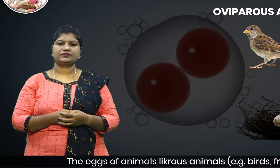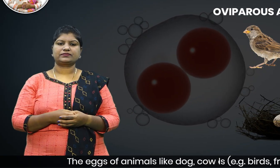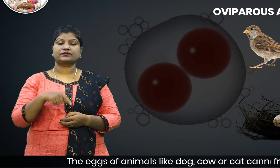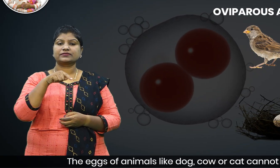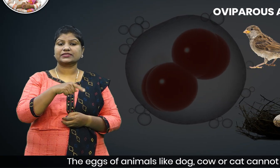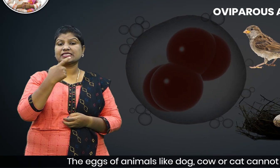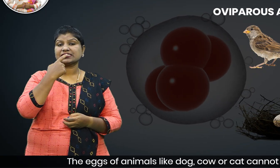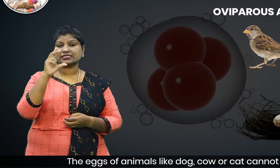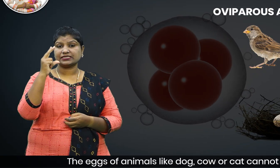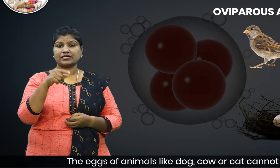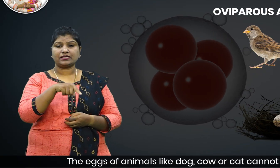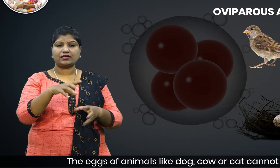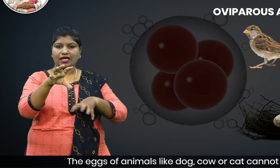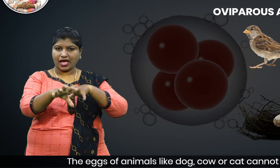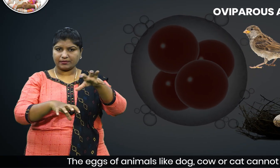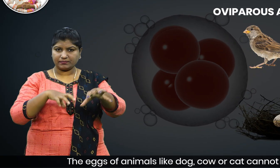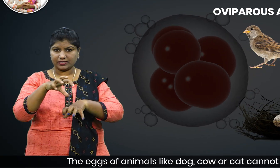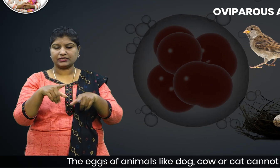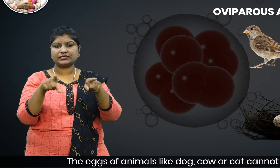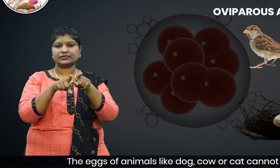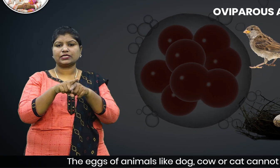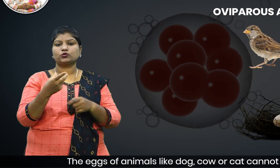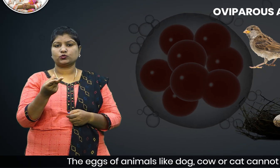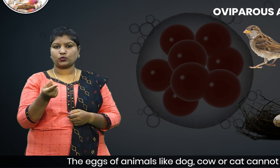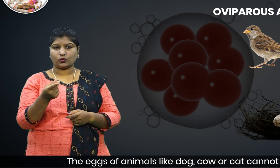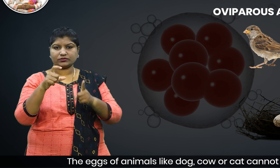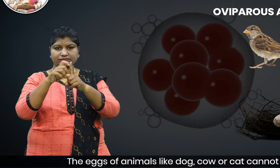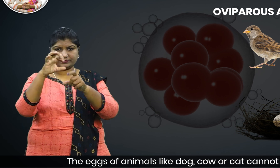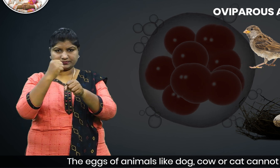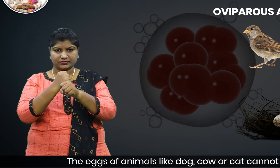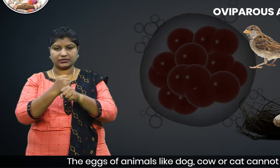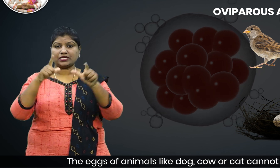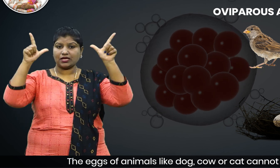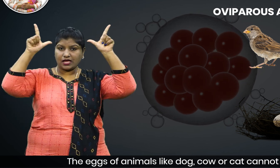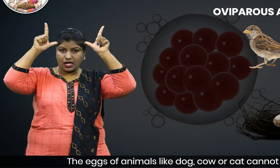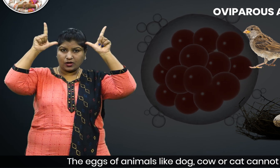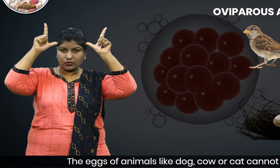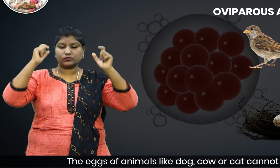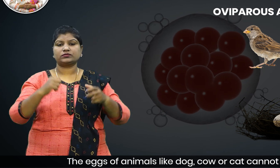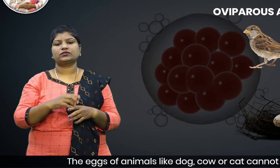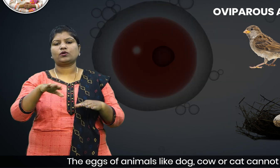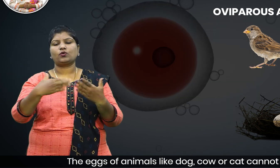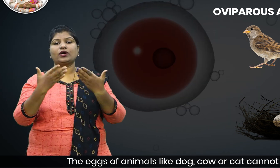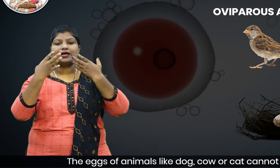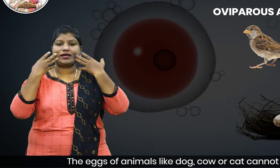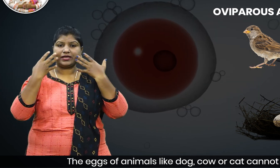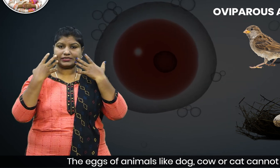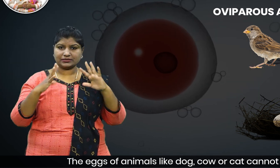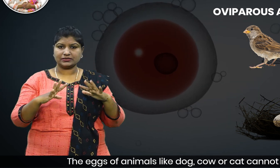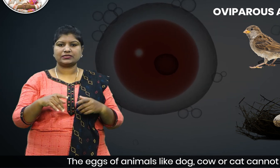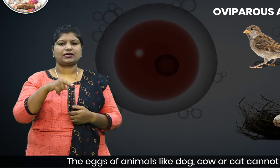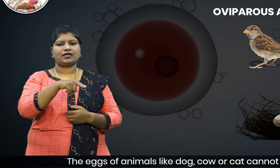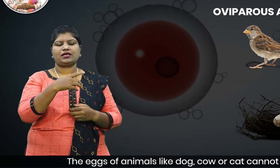The eggs of animals like dog, cow or cat